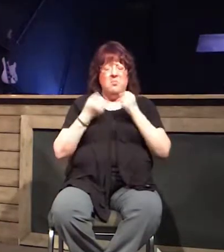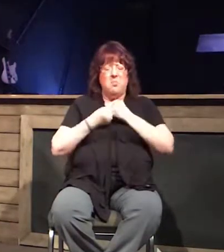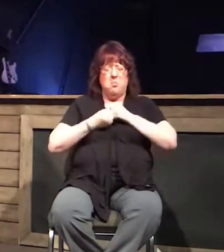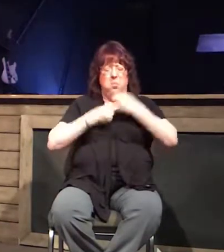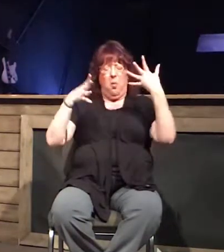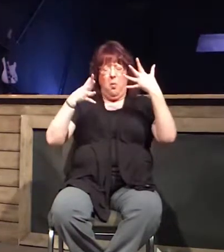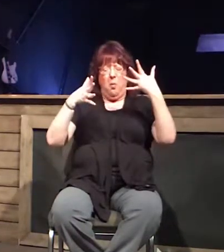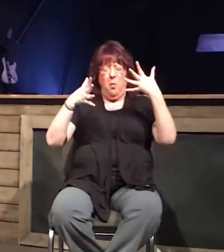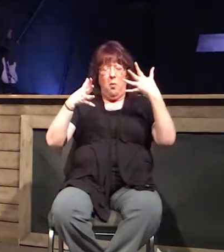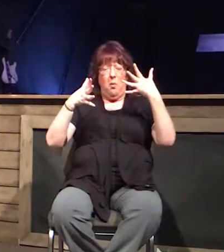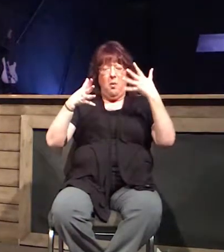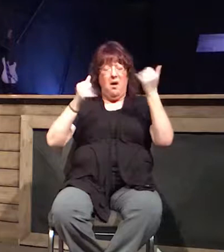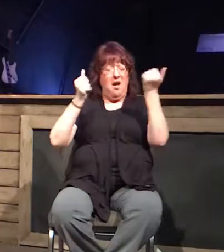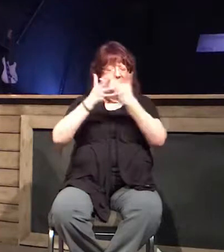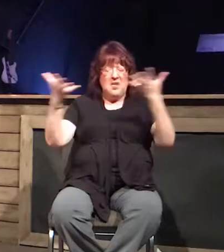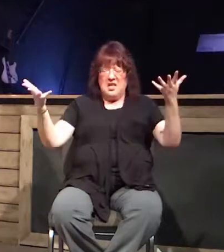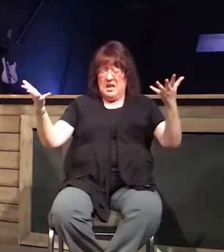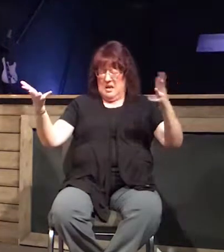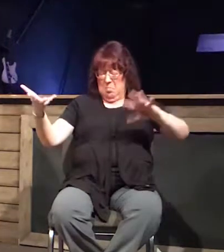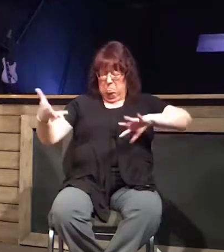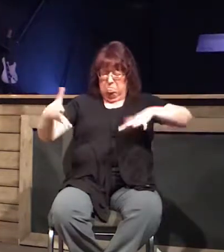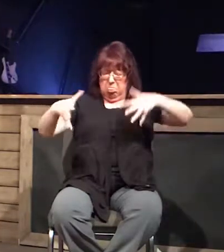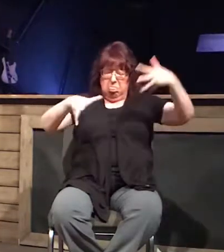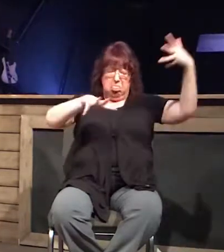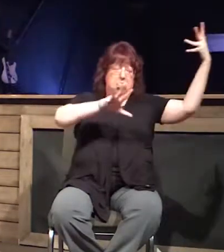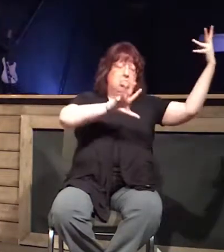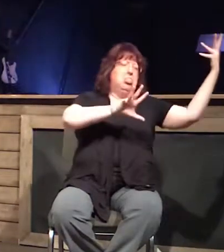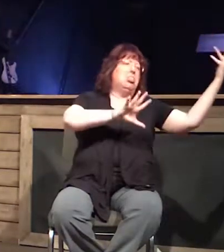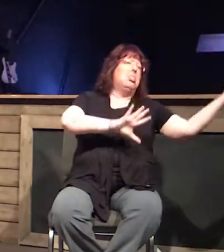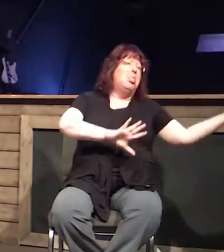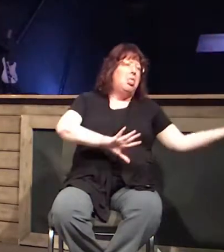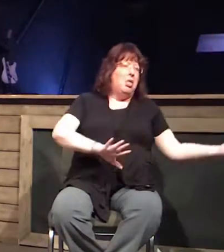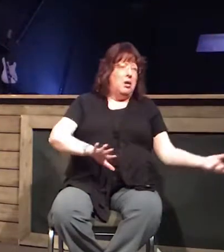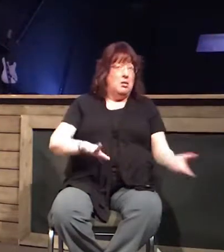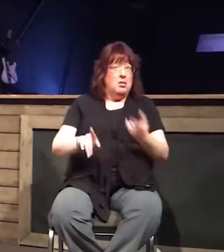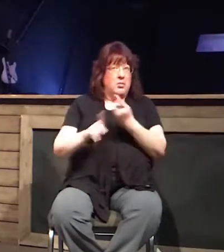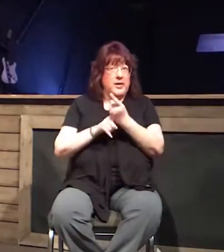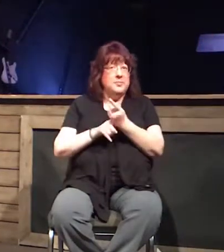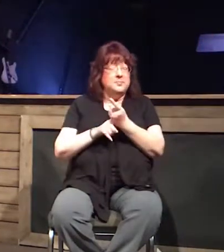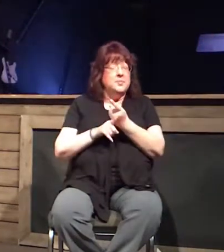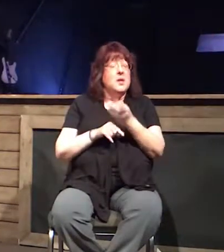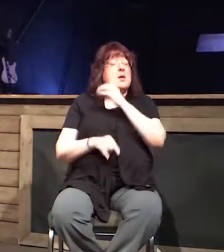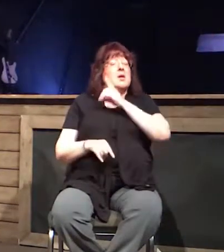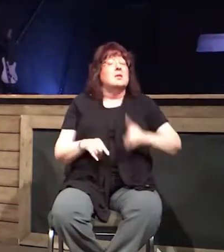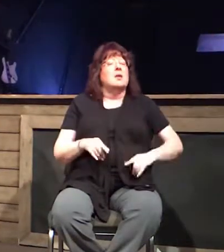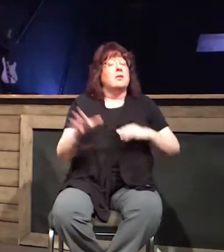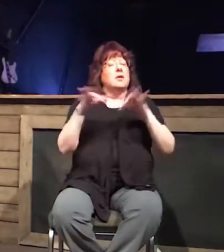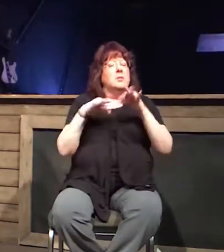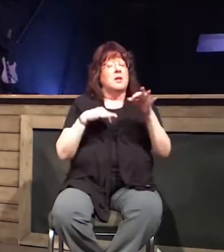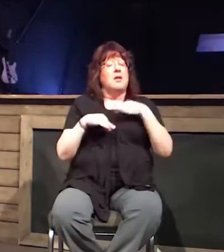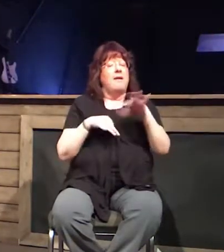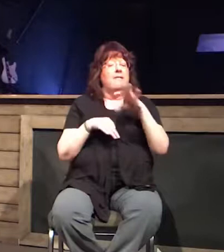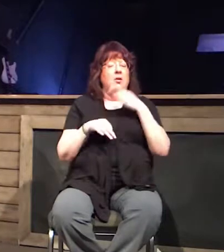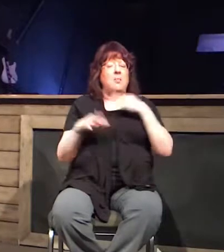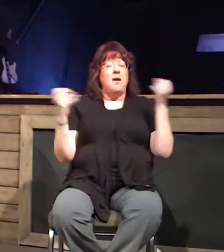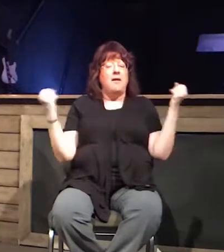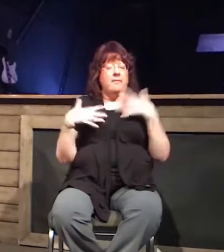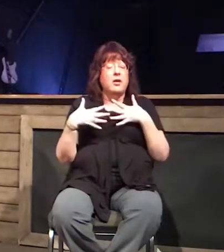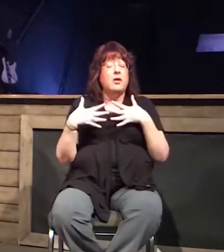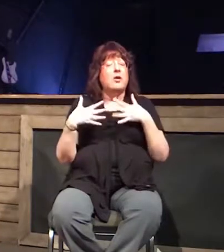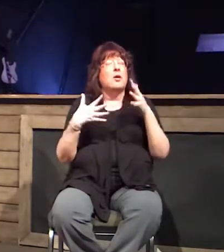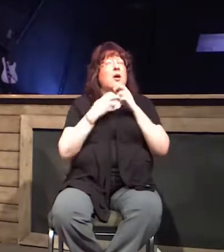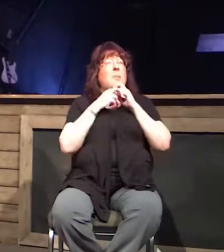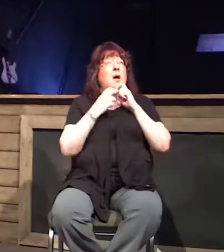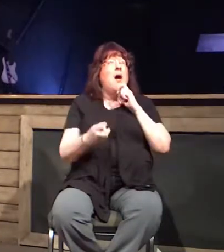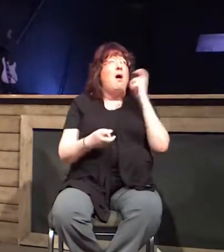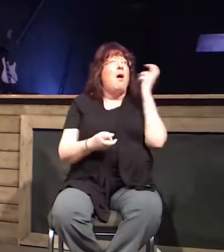burst? Yeah. And everything just blew up. And David said, here's what I discovered in my fear. Here's